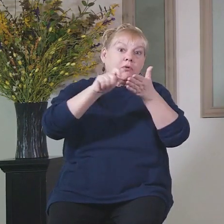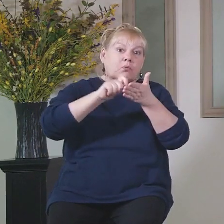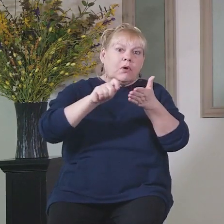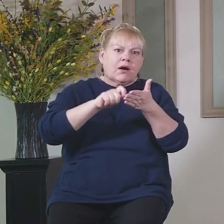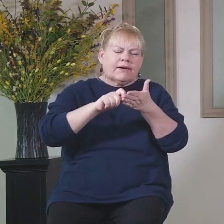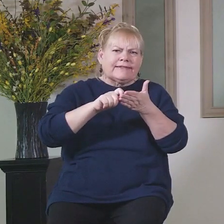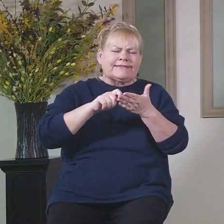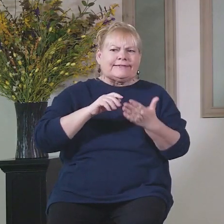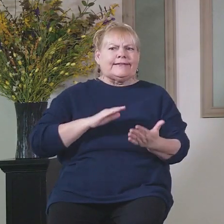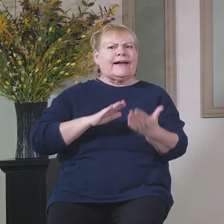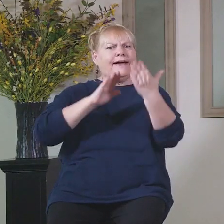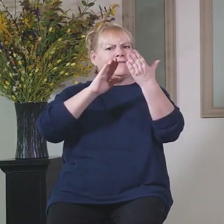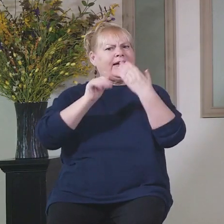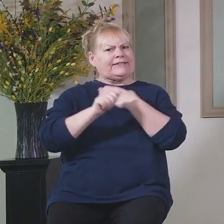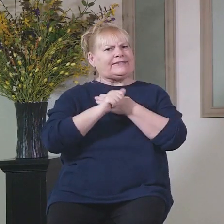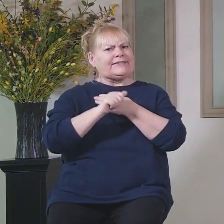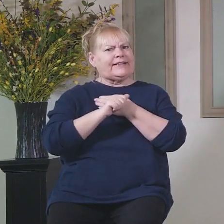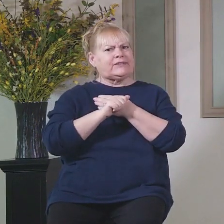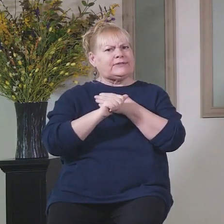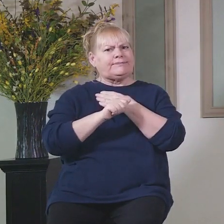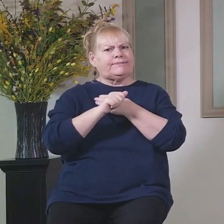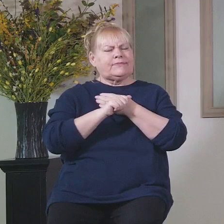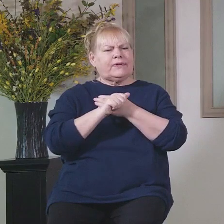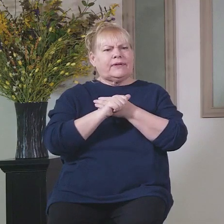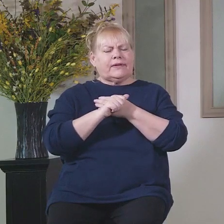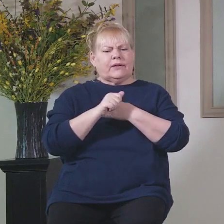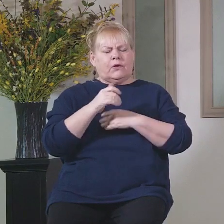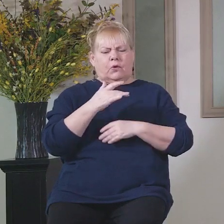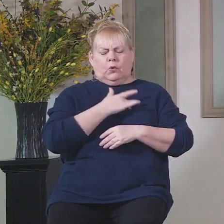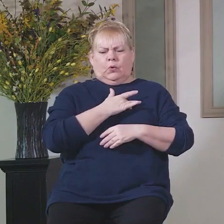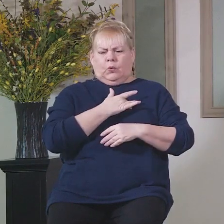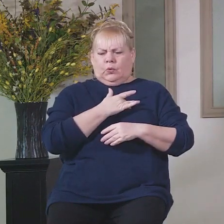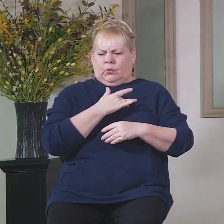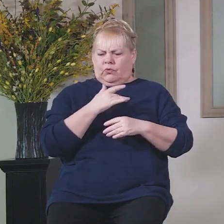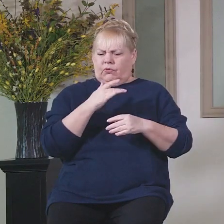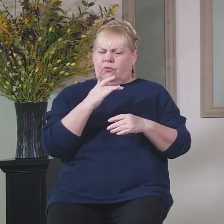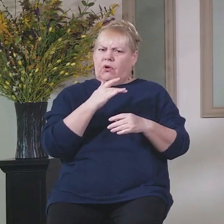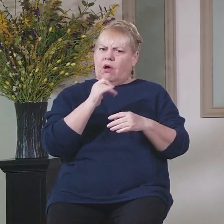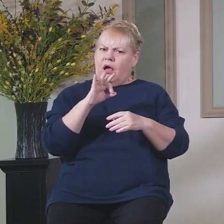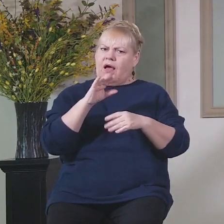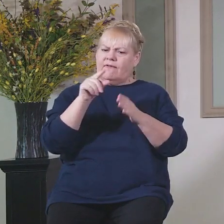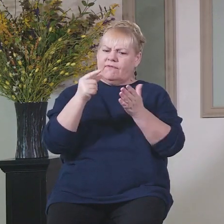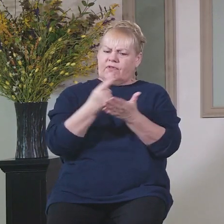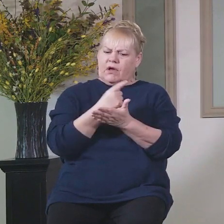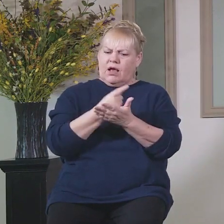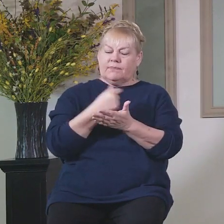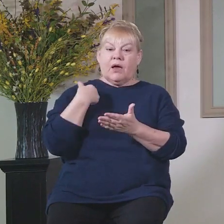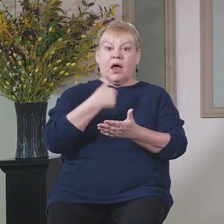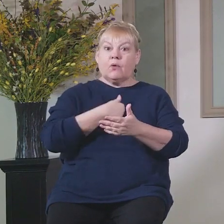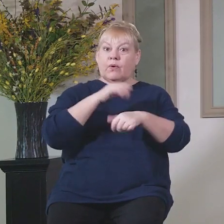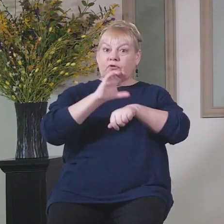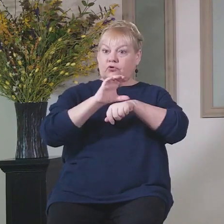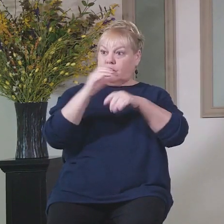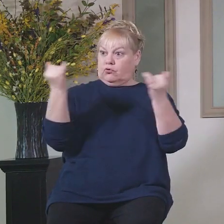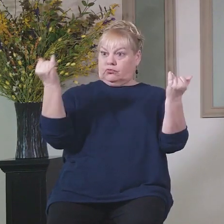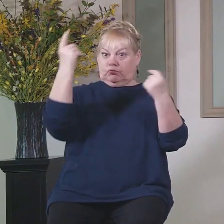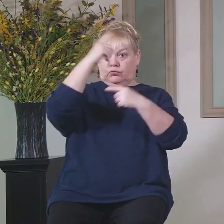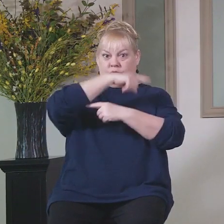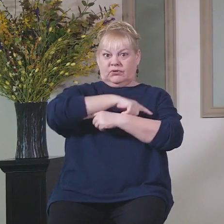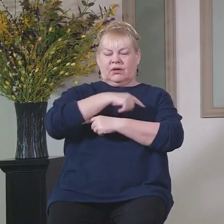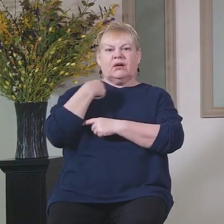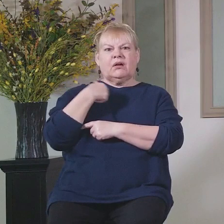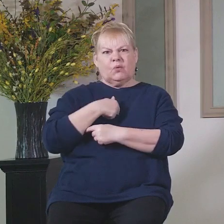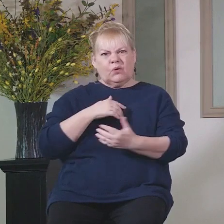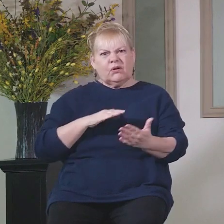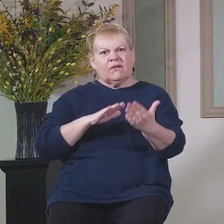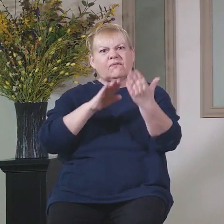facing a certain danger, a danger that strikes at the very heart of the gospel. And folks, we, the church of today, we're